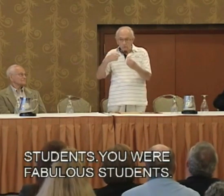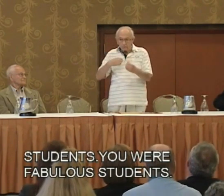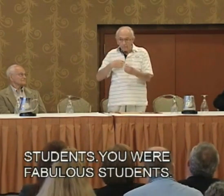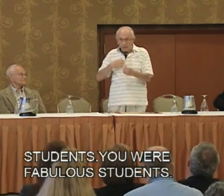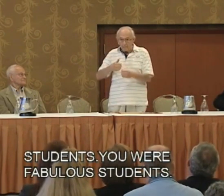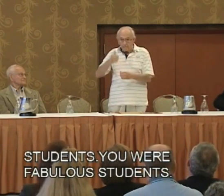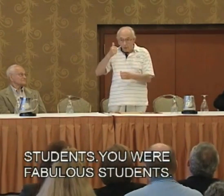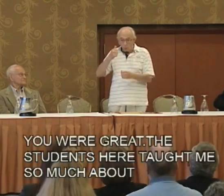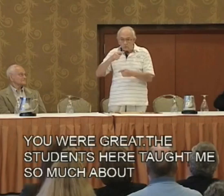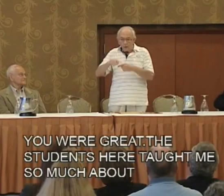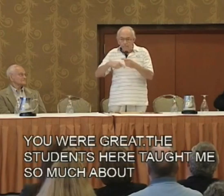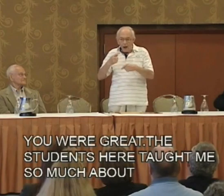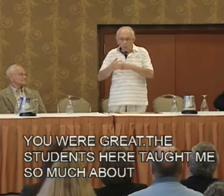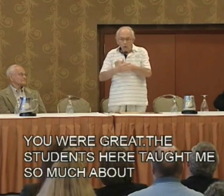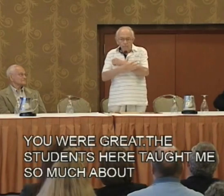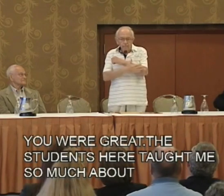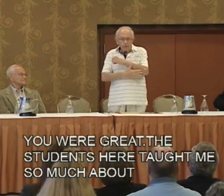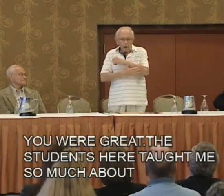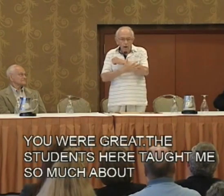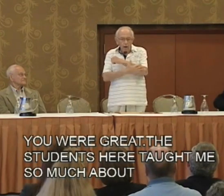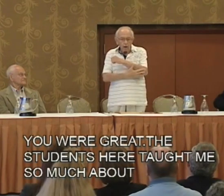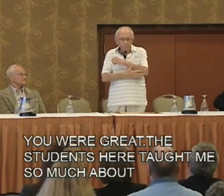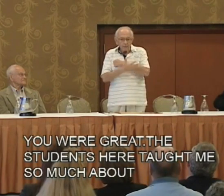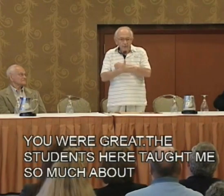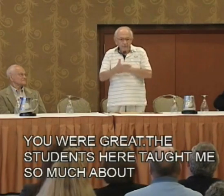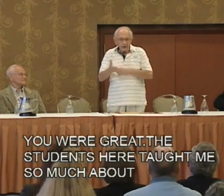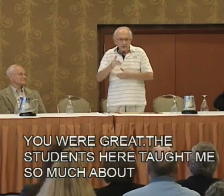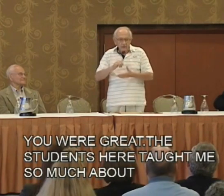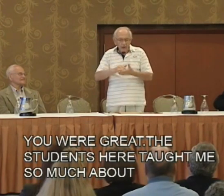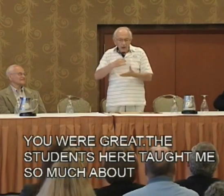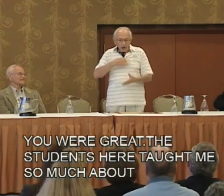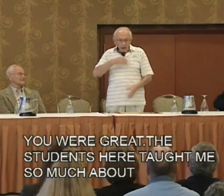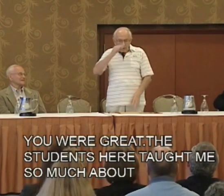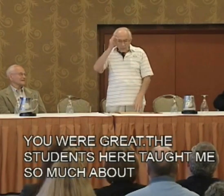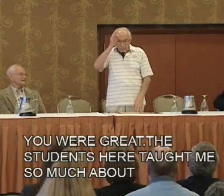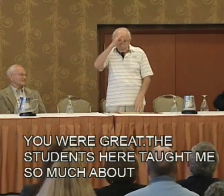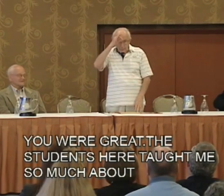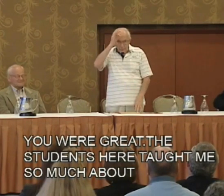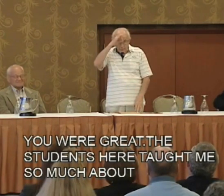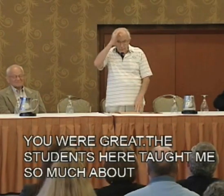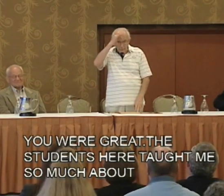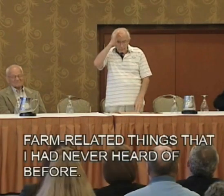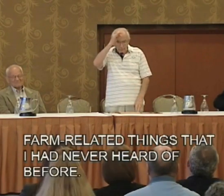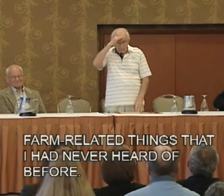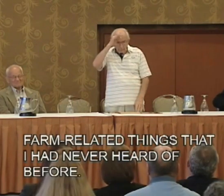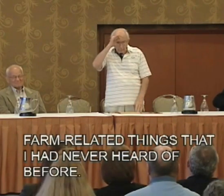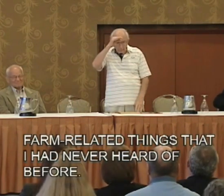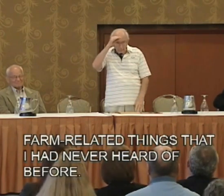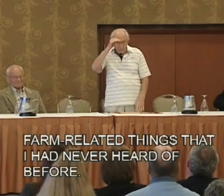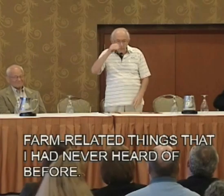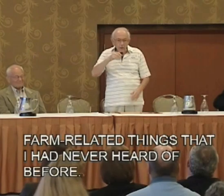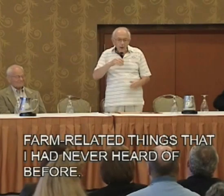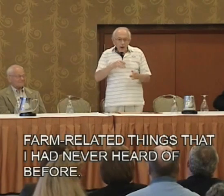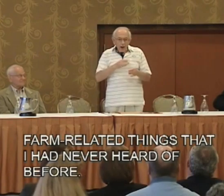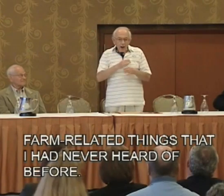the students here taught me so much about farm related things that I had never heard of before